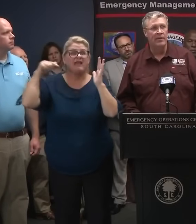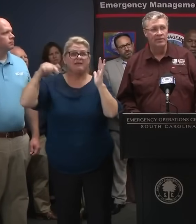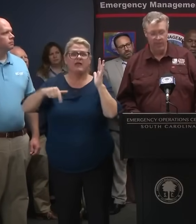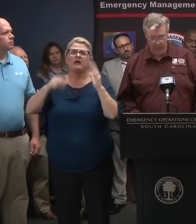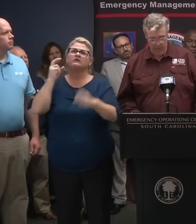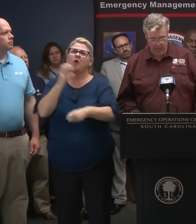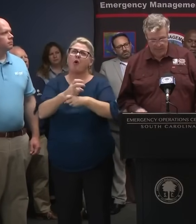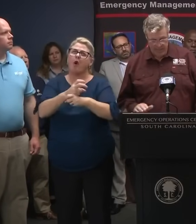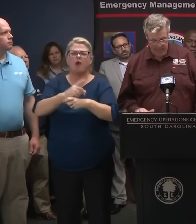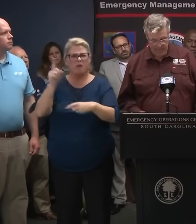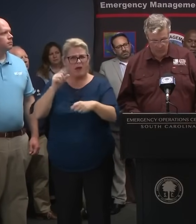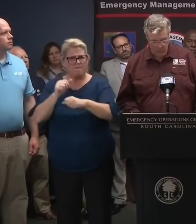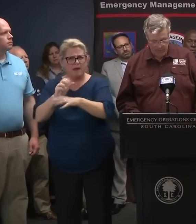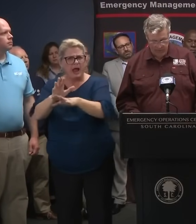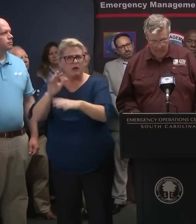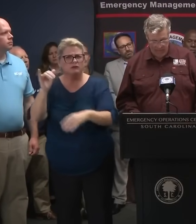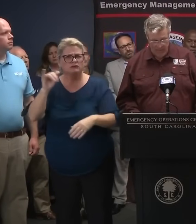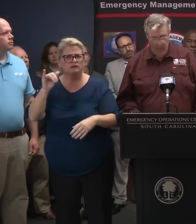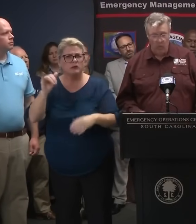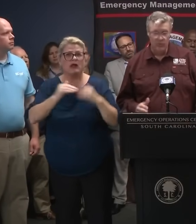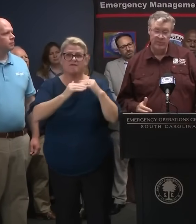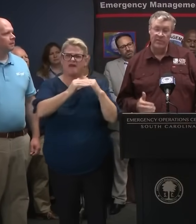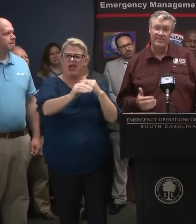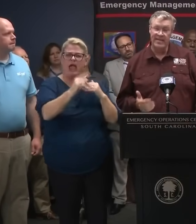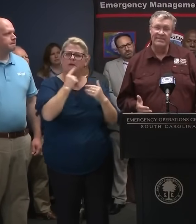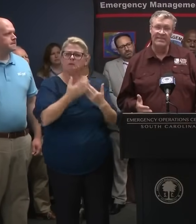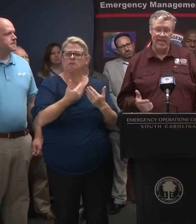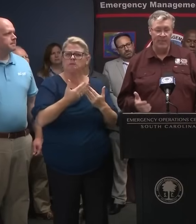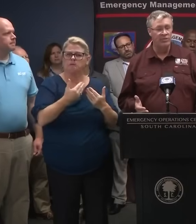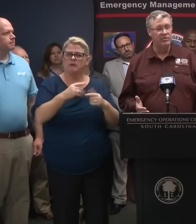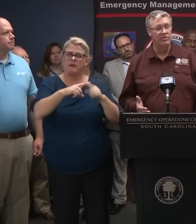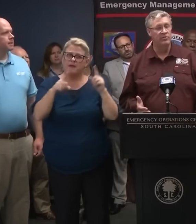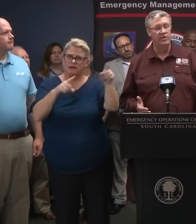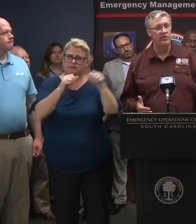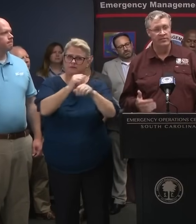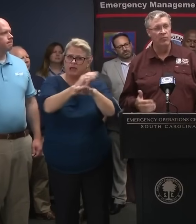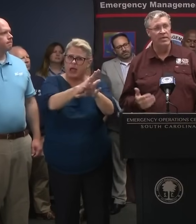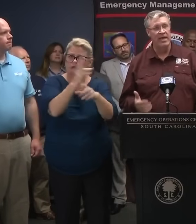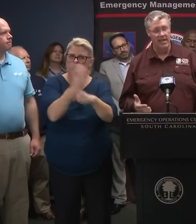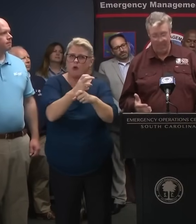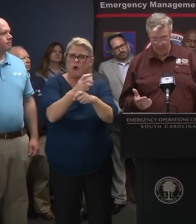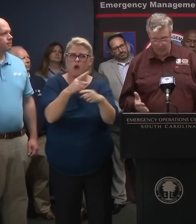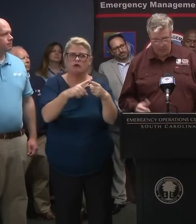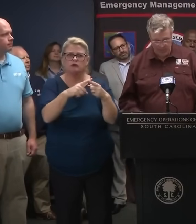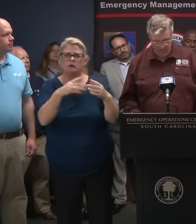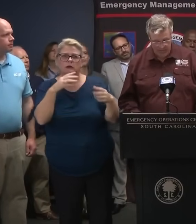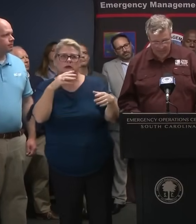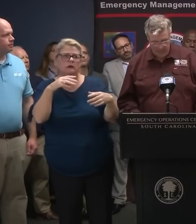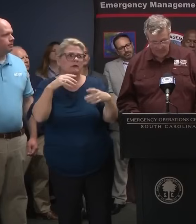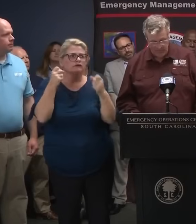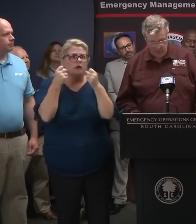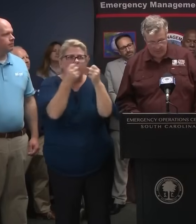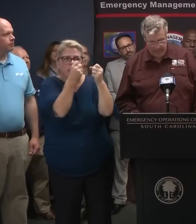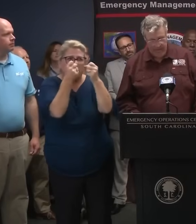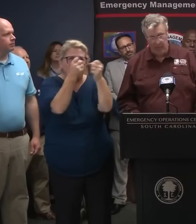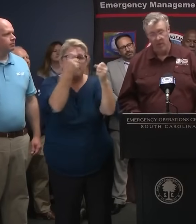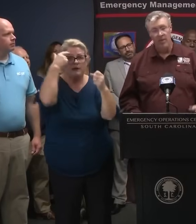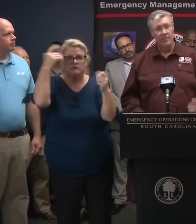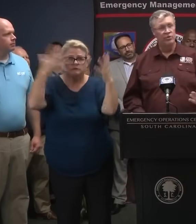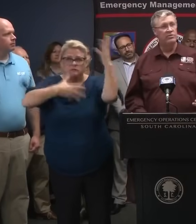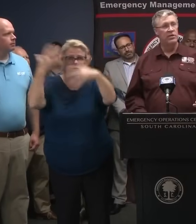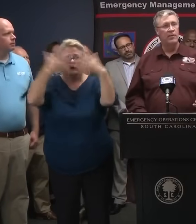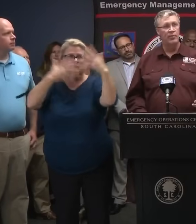in mountainous areas than it is where it's flat. We're still assessing damages in those areas that we cannot get to because of the thousands of trees